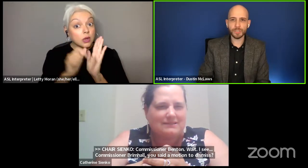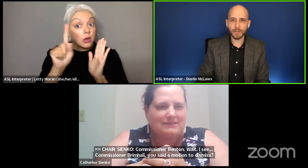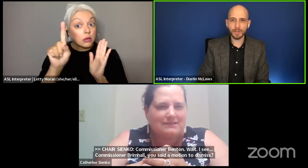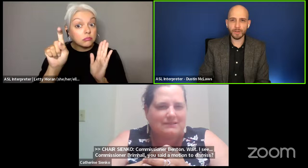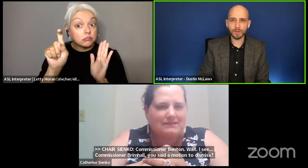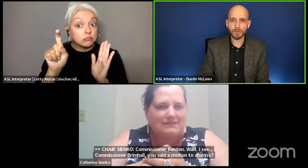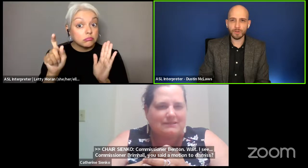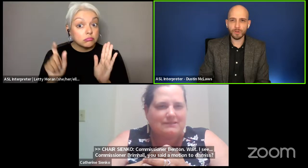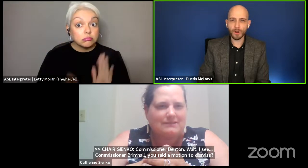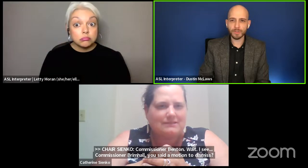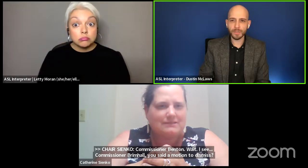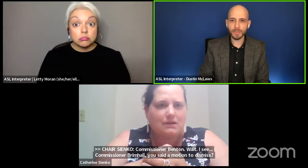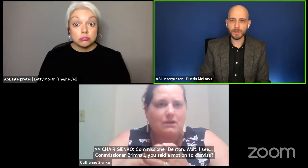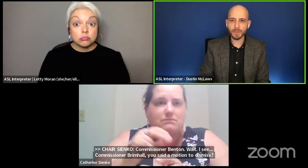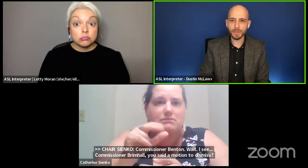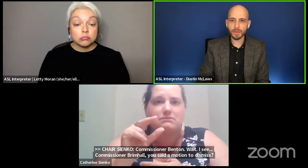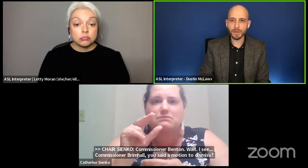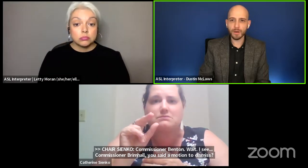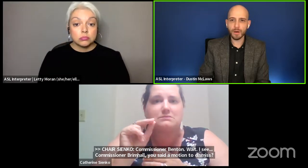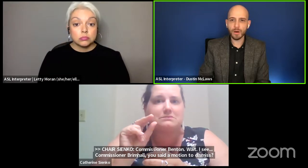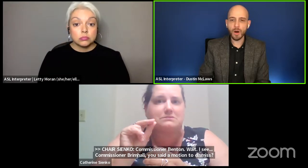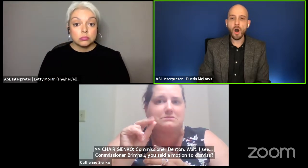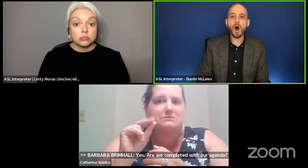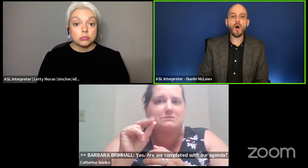was understanding correctly.